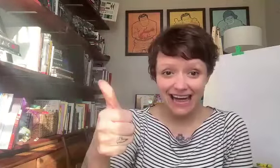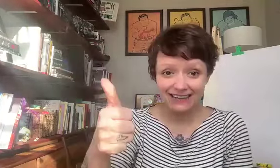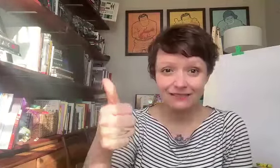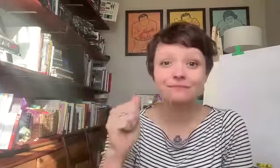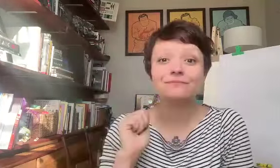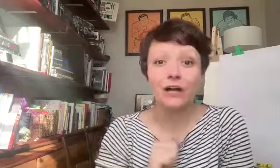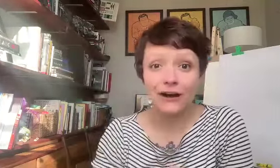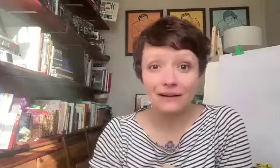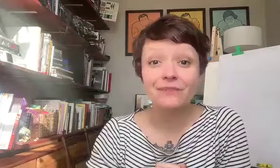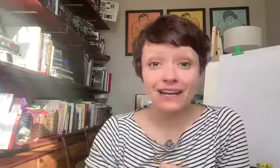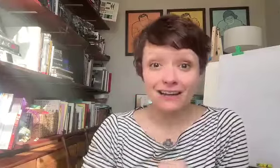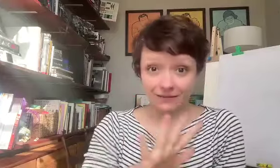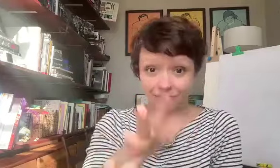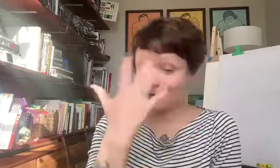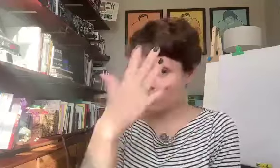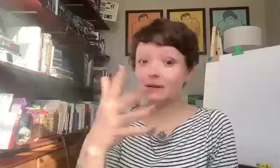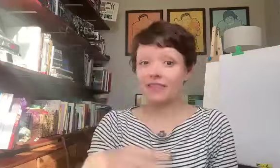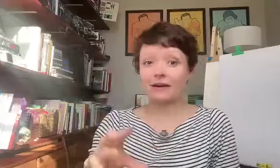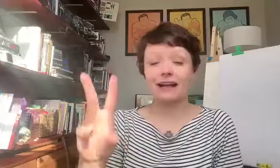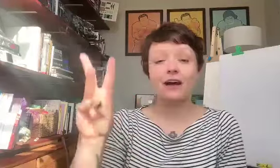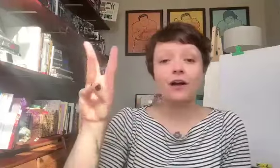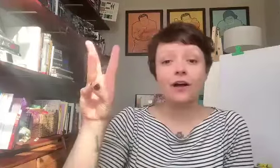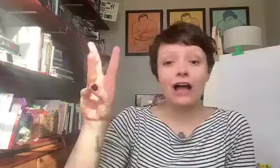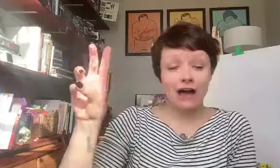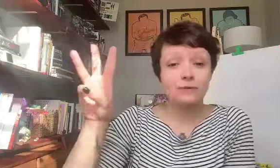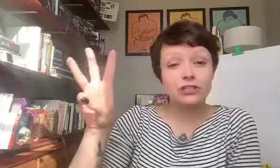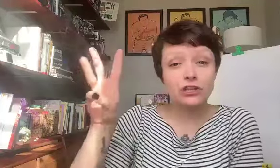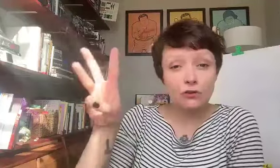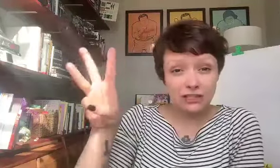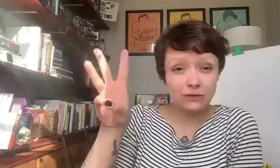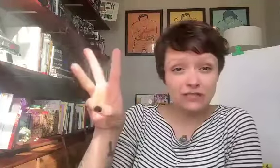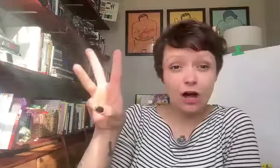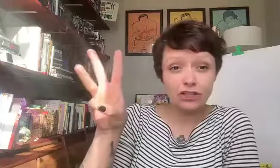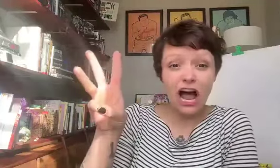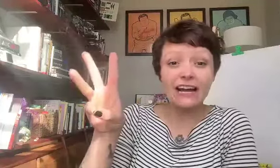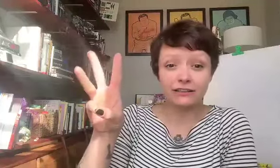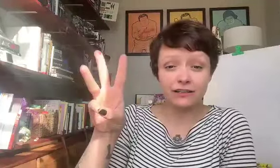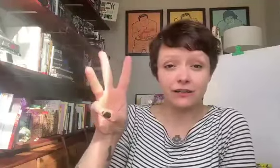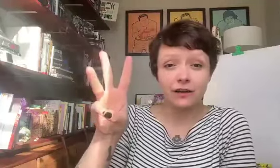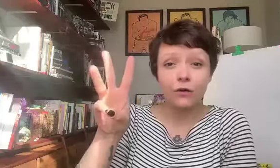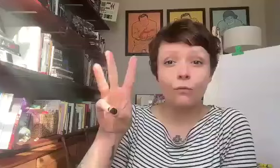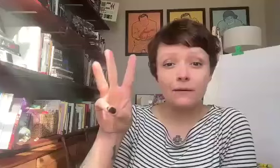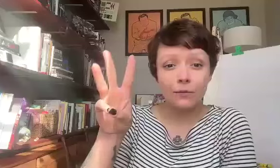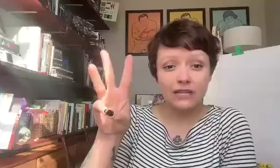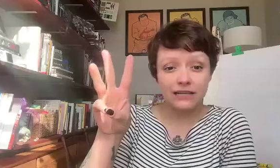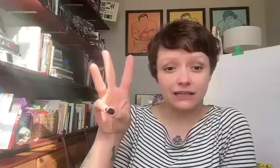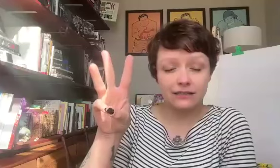6, 7, 8, 9, 10. All right. We got that. Ready? If I was to show this to a small child, what number would they say this